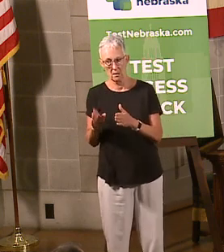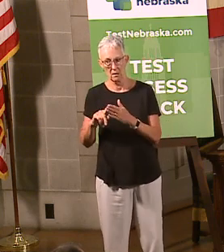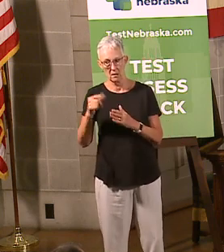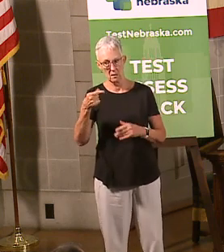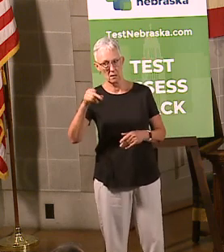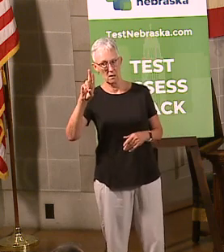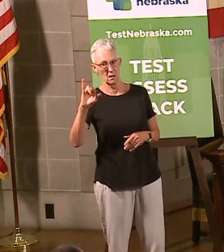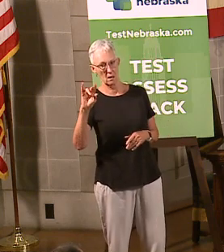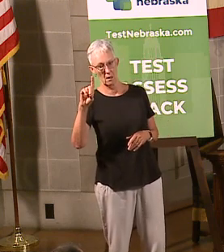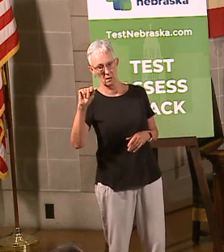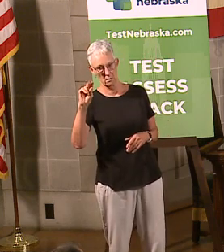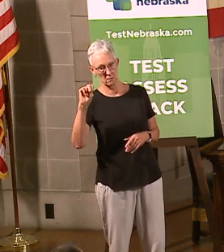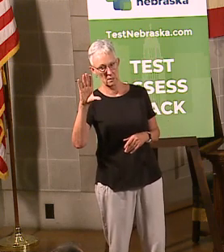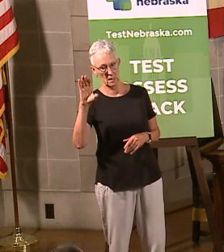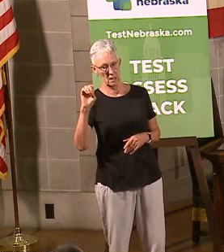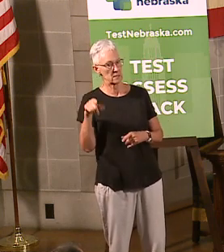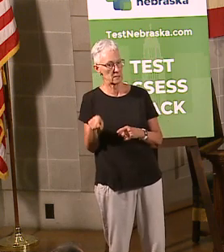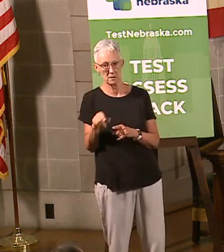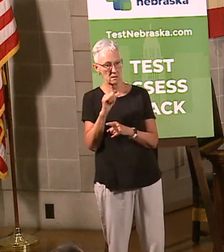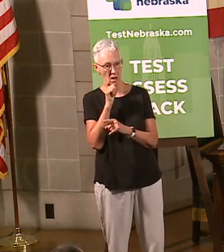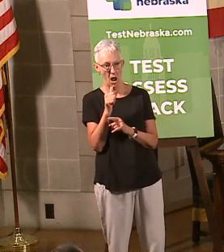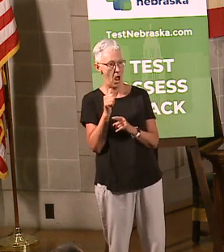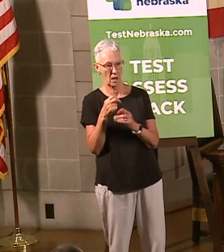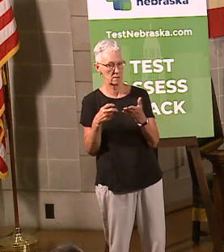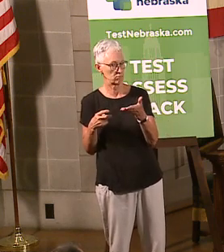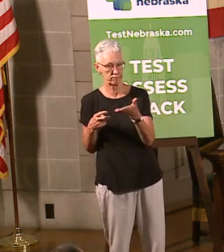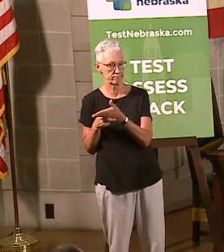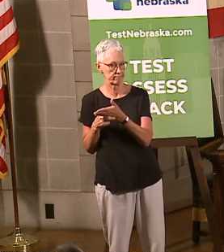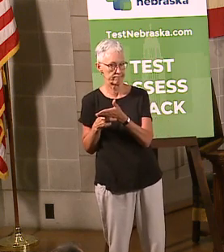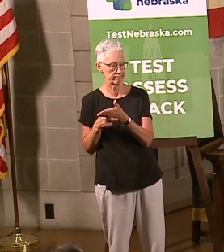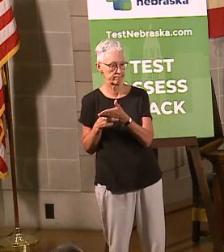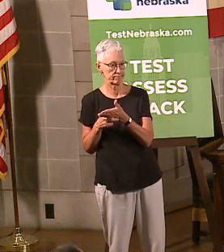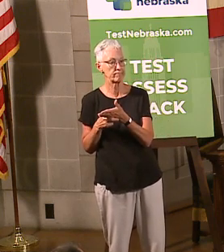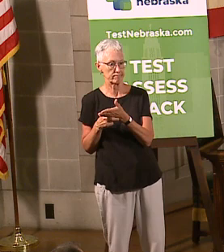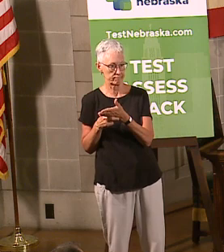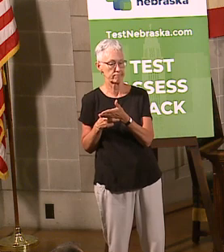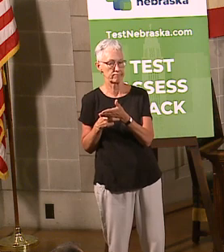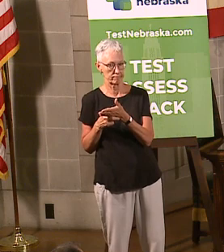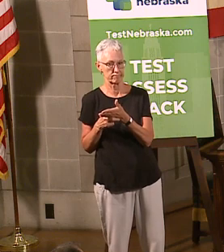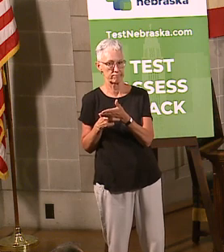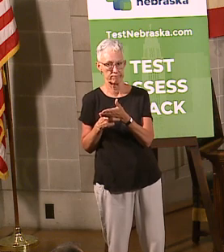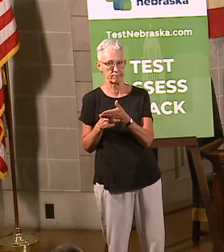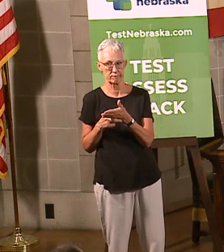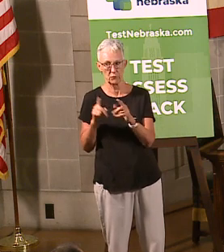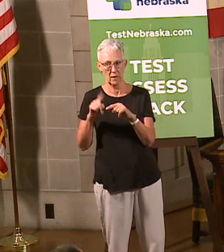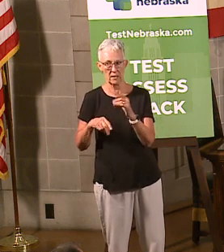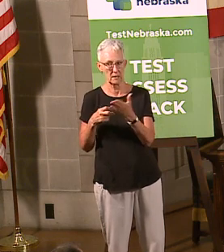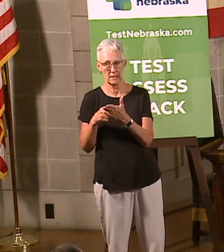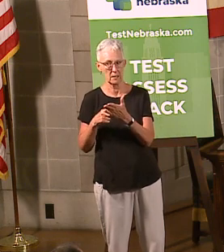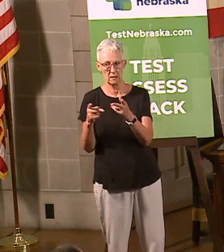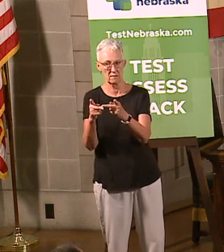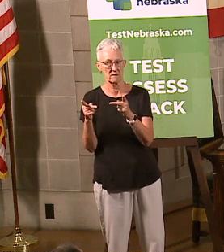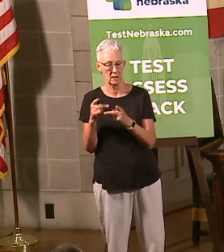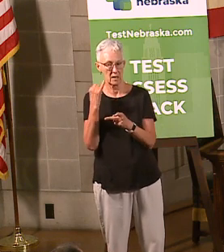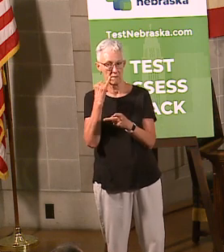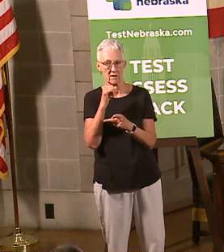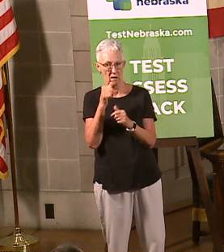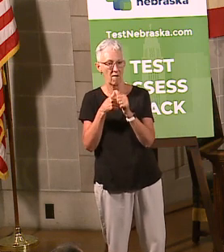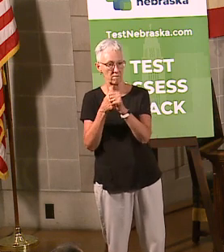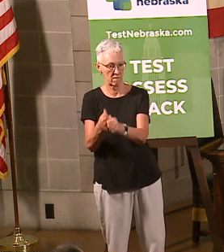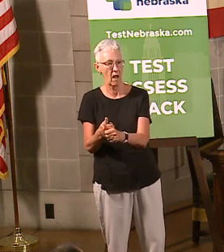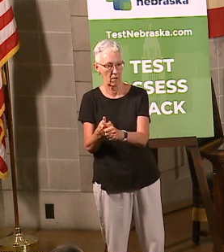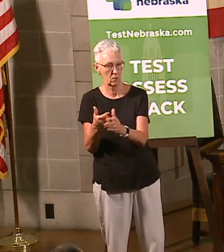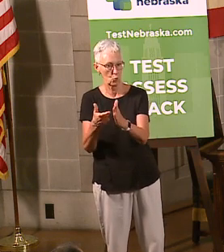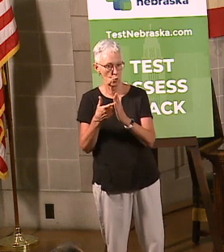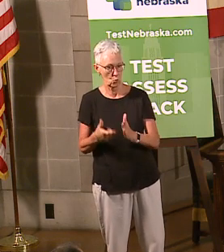plan is, broadly speaking, to move that in phase 4 from the DHM into guidance. So yes, that's broadly speaking. The one